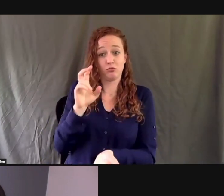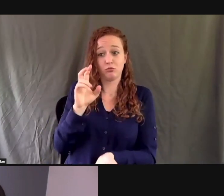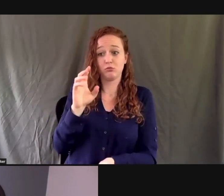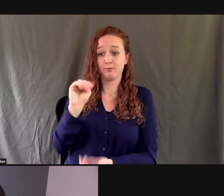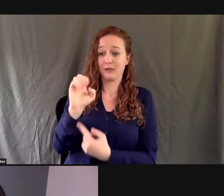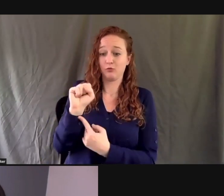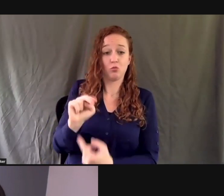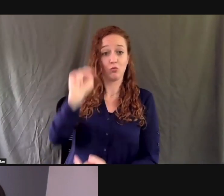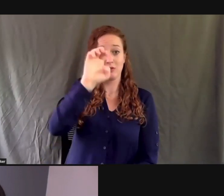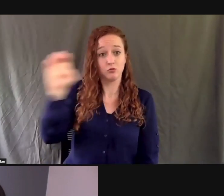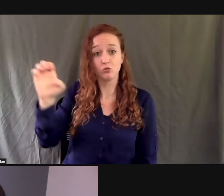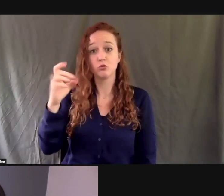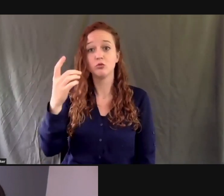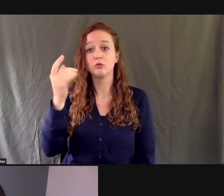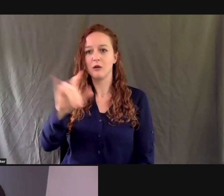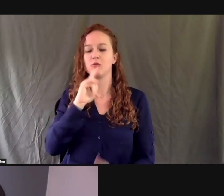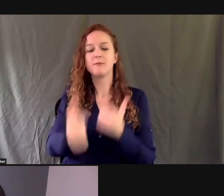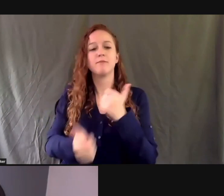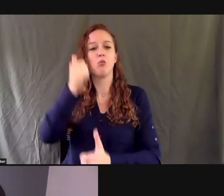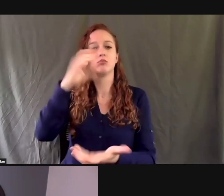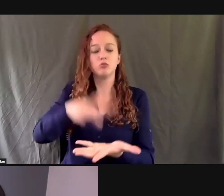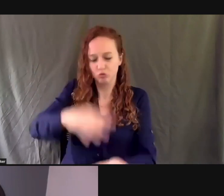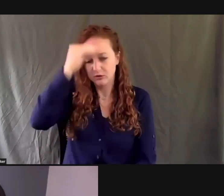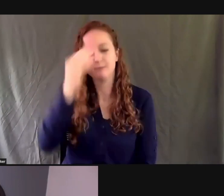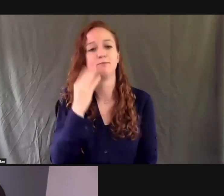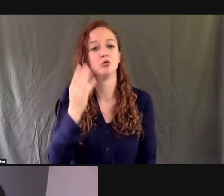different STEM information.